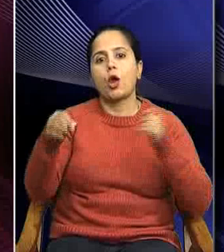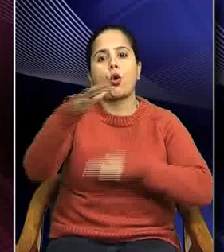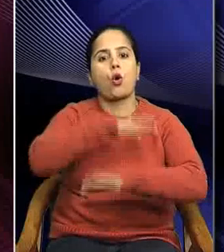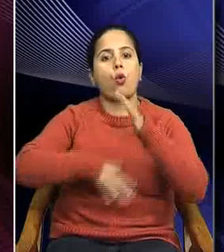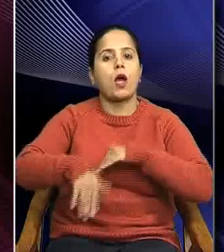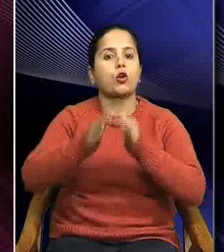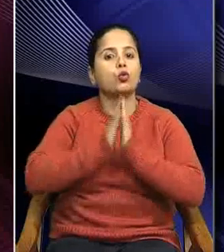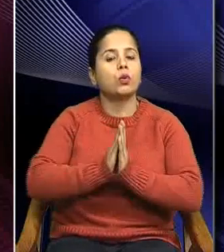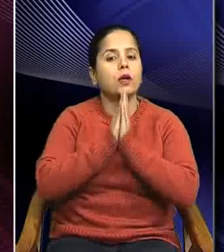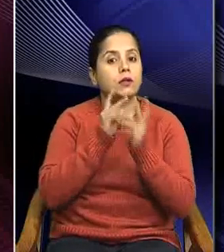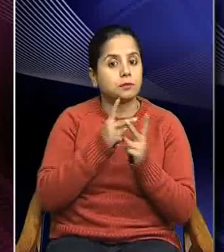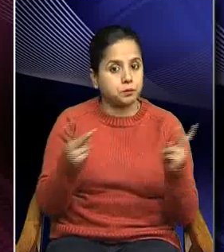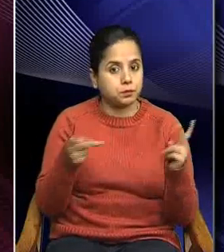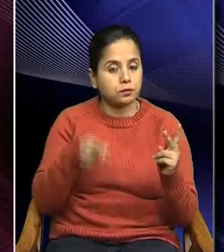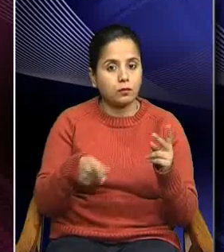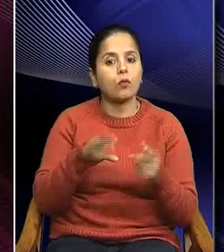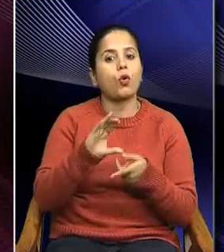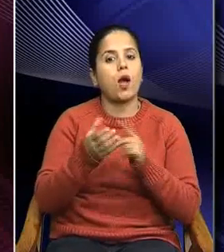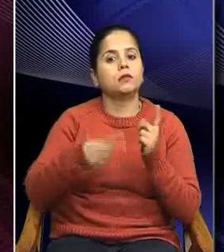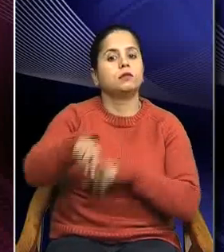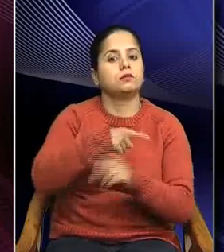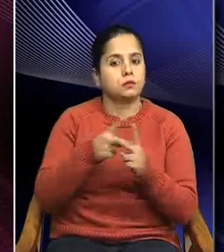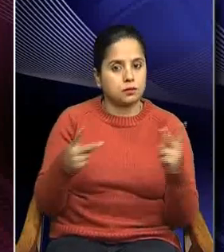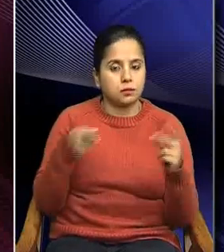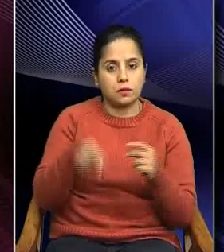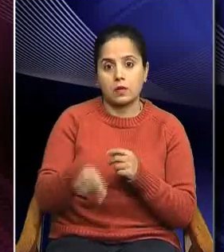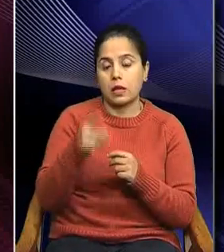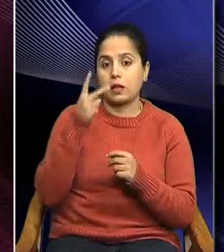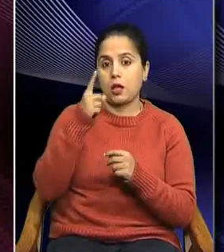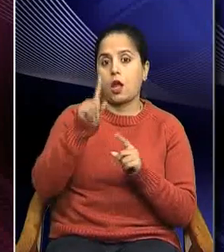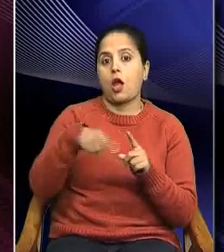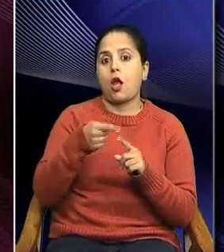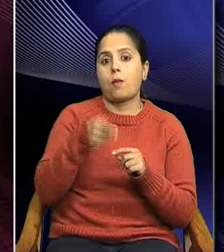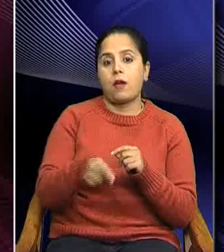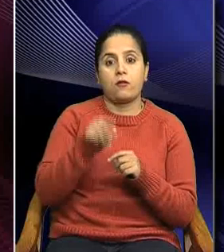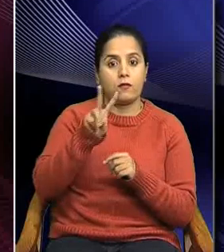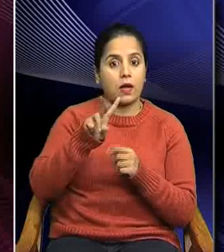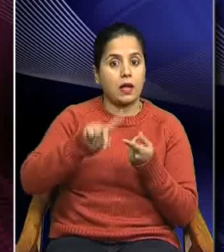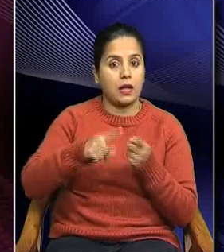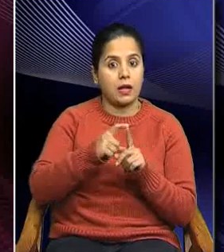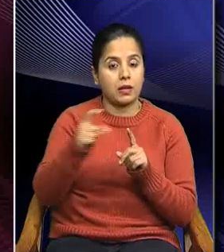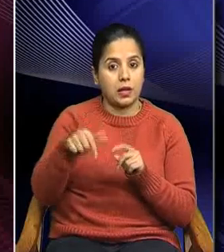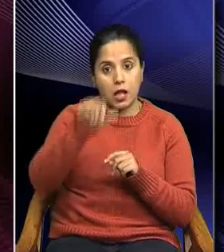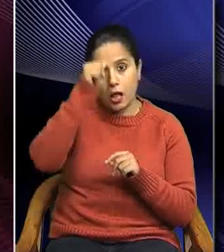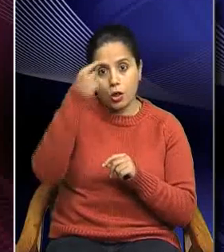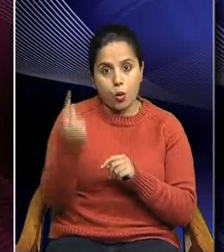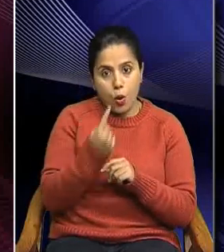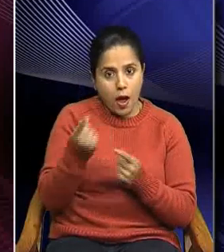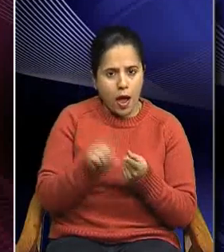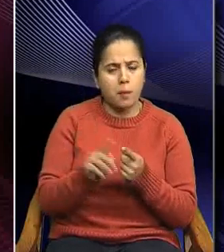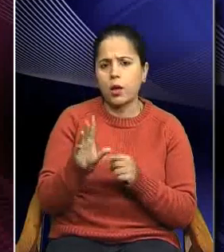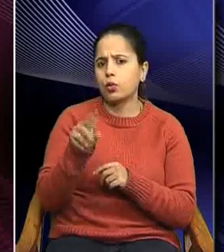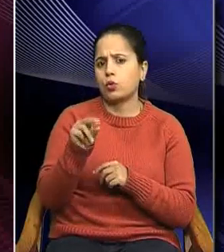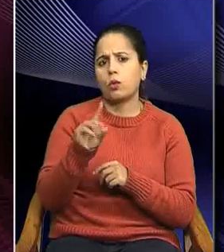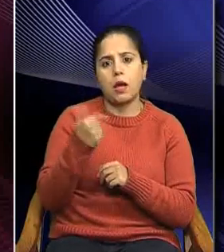religions across cultures. So it is not only with Vedic Hinduism that we see this happening. Even